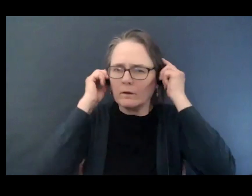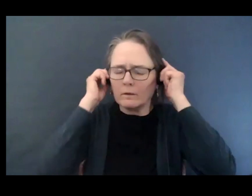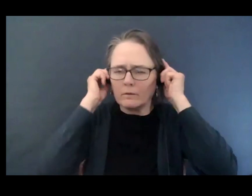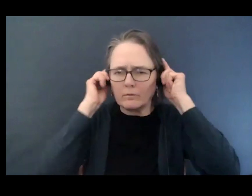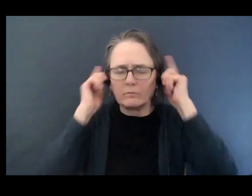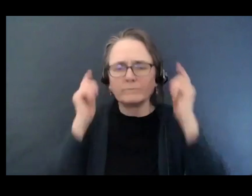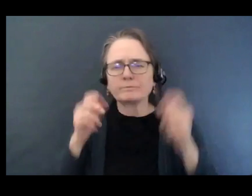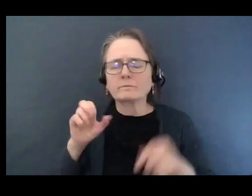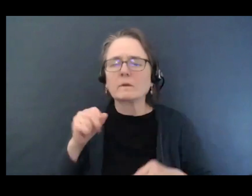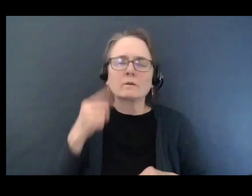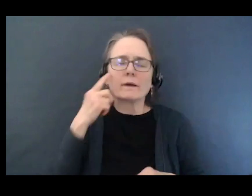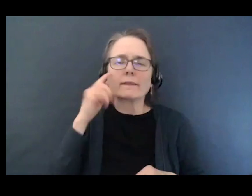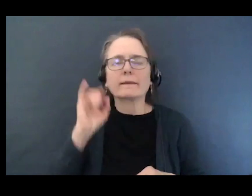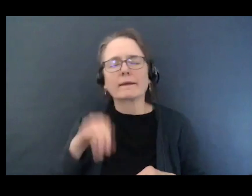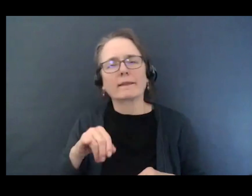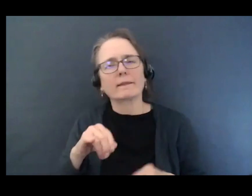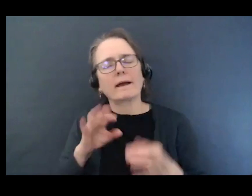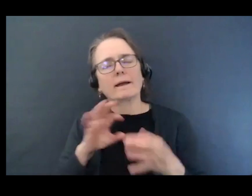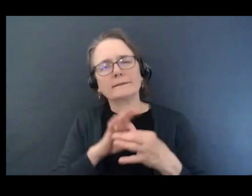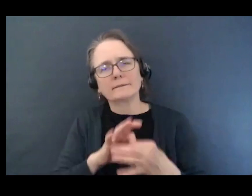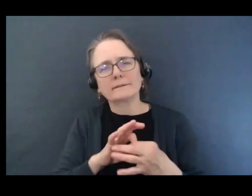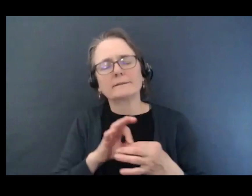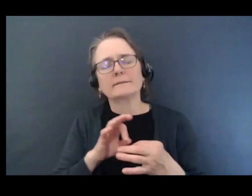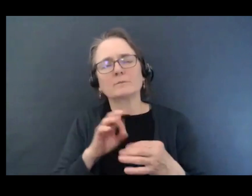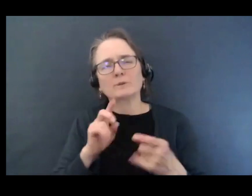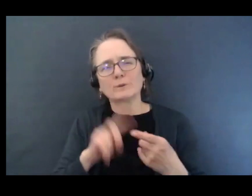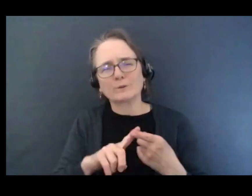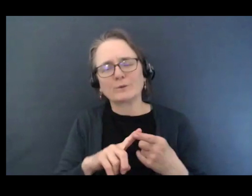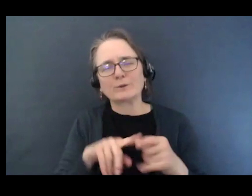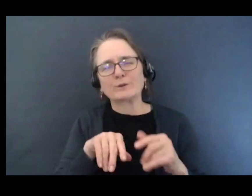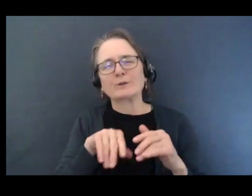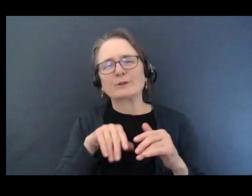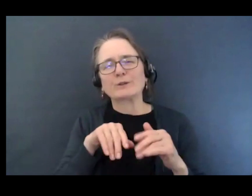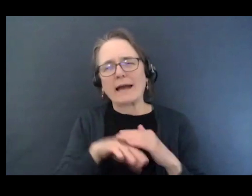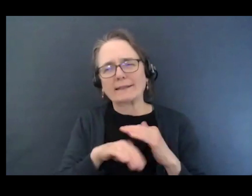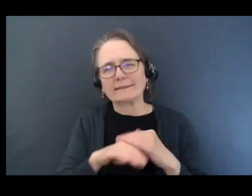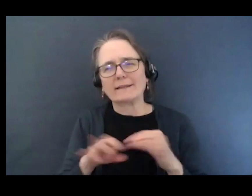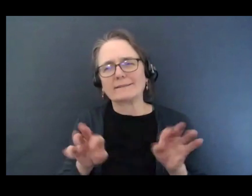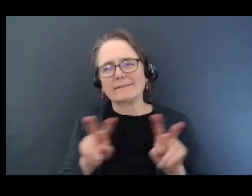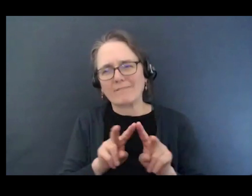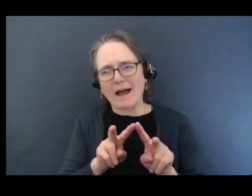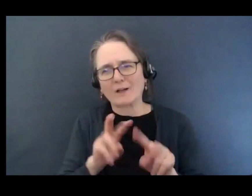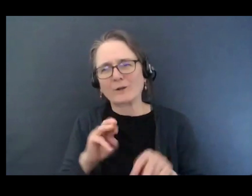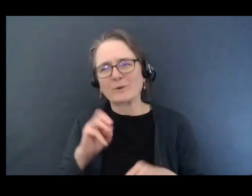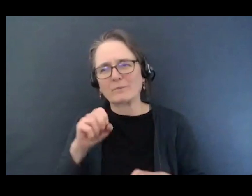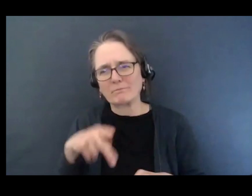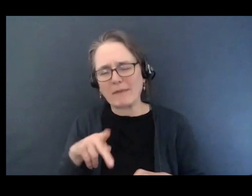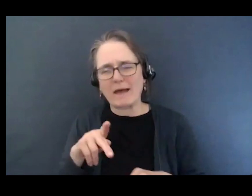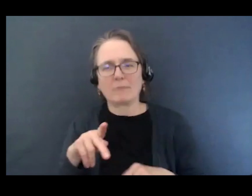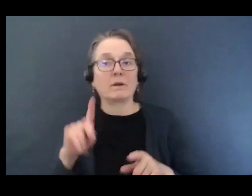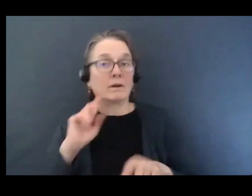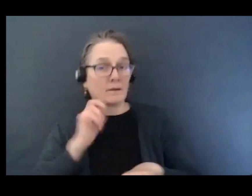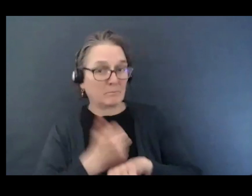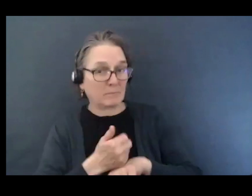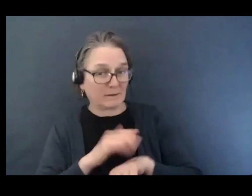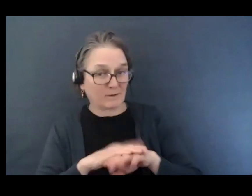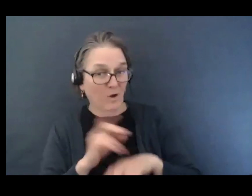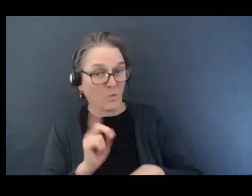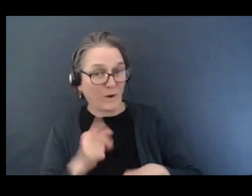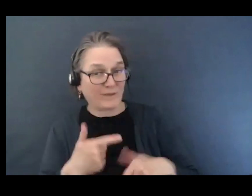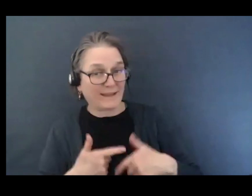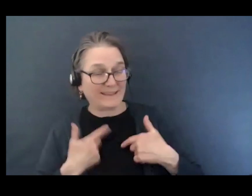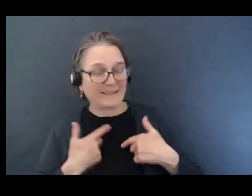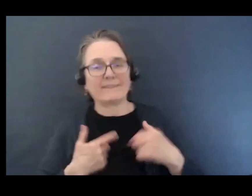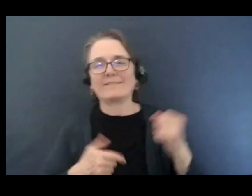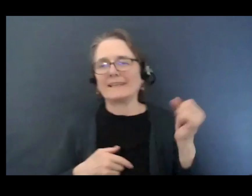pretty similar to a map of overall access value in each census tract, but it is per person, and it's Based on where they live. based on the way they live, Okay. yeah.